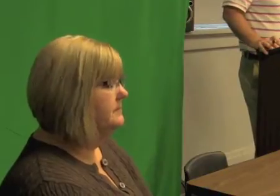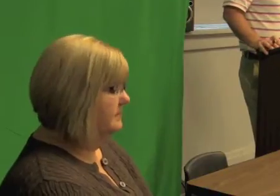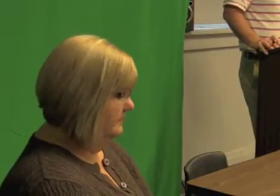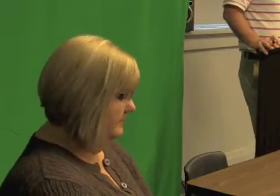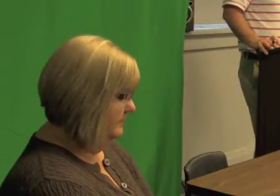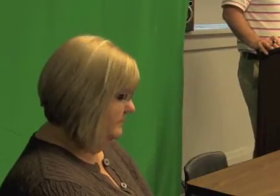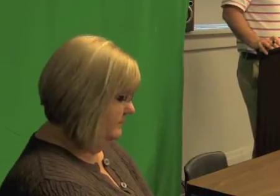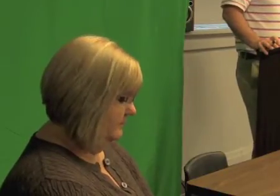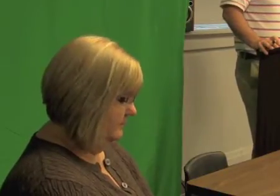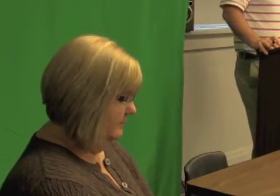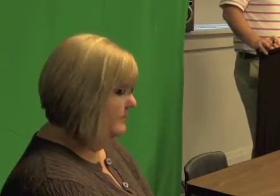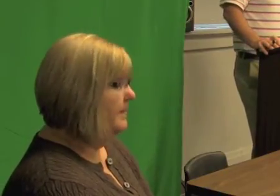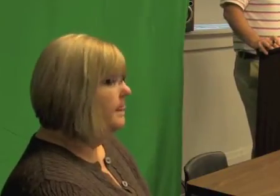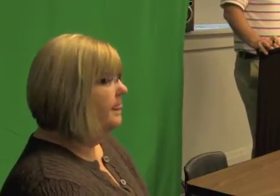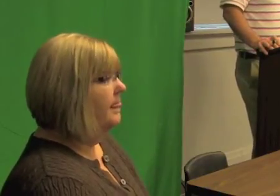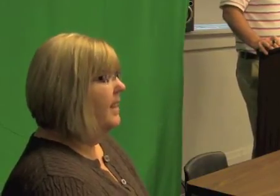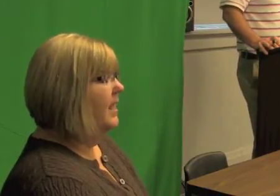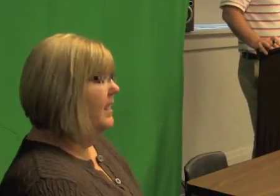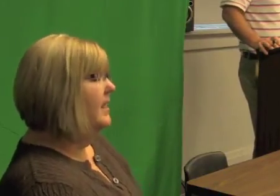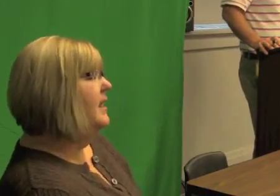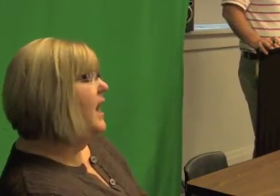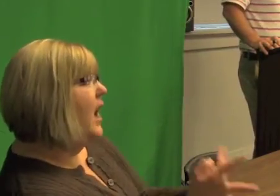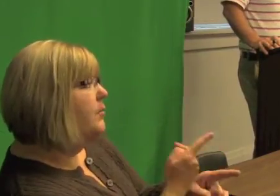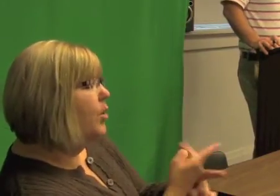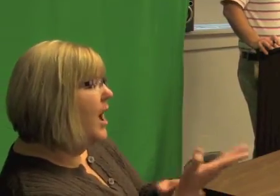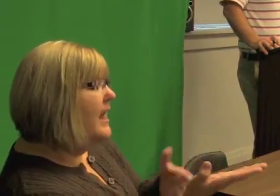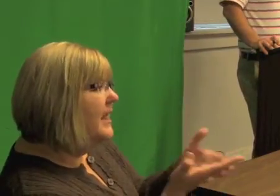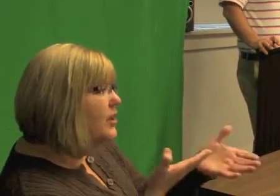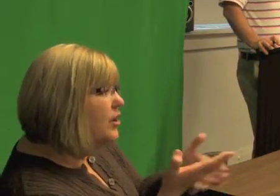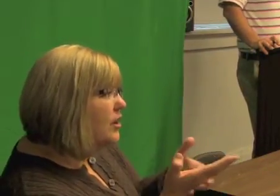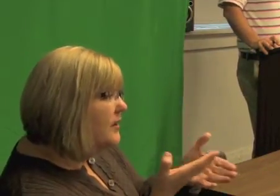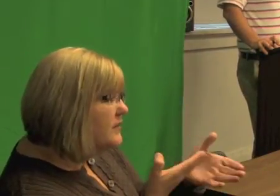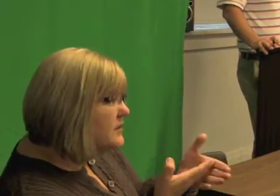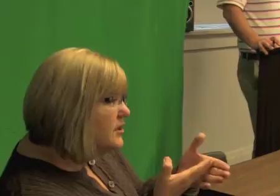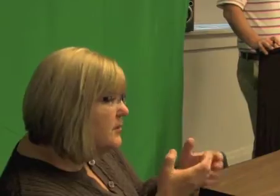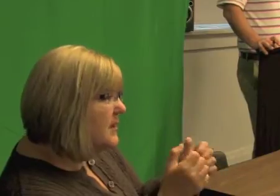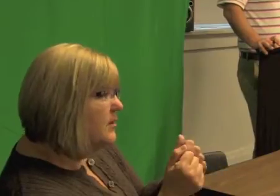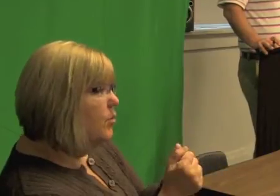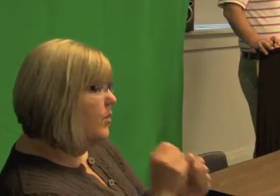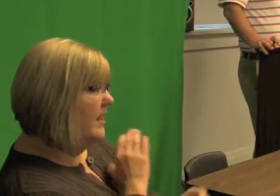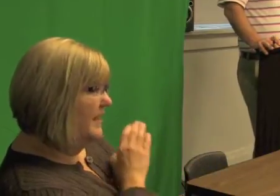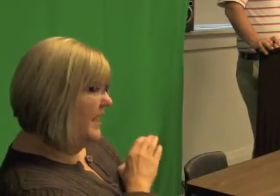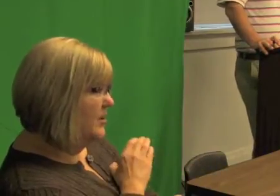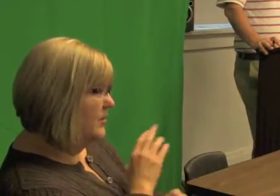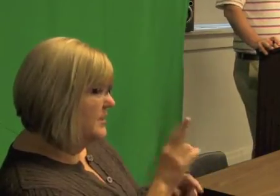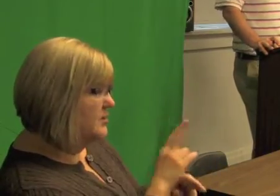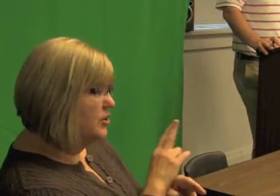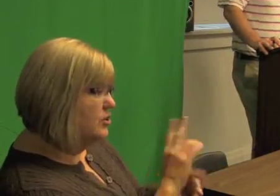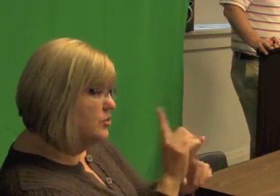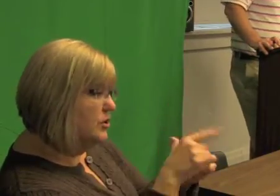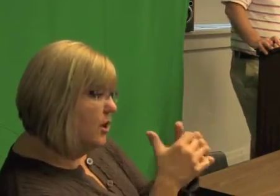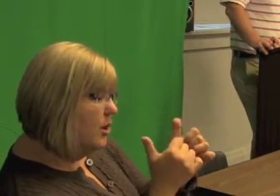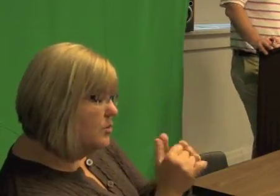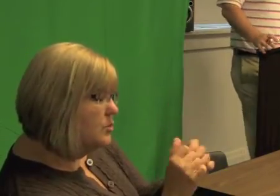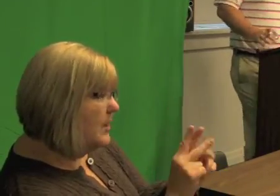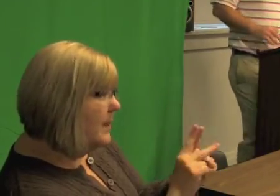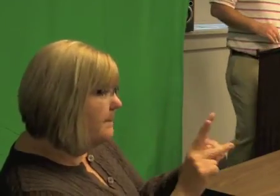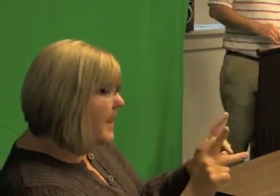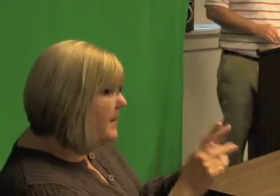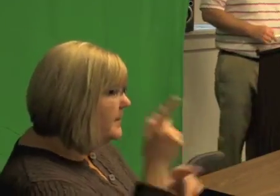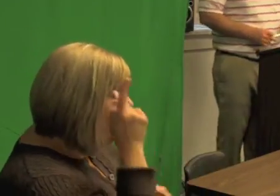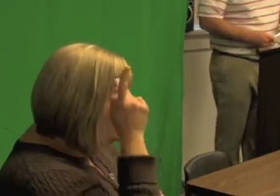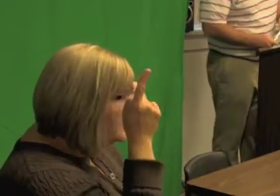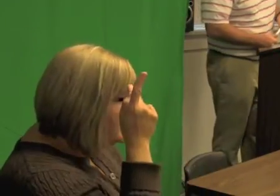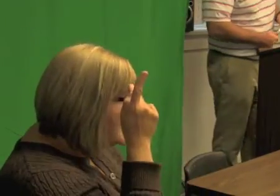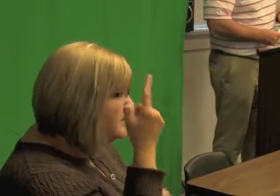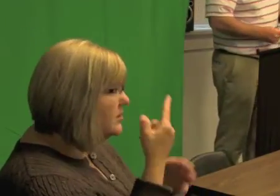The promotion of a product or service by identifying it with the distinct characteristics usually associated with public perception. What am I